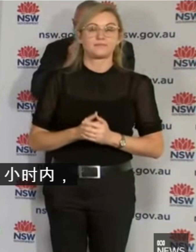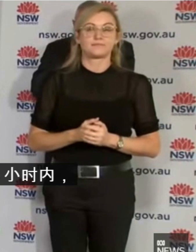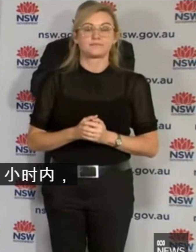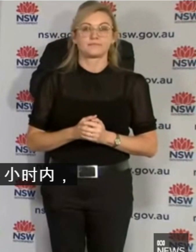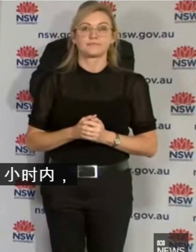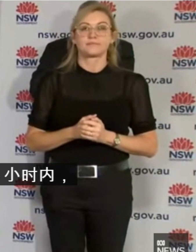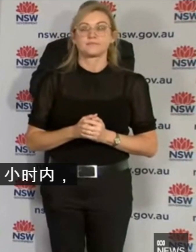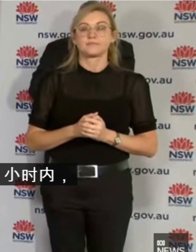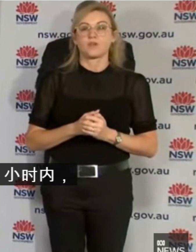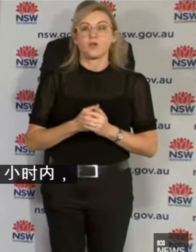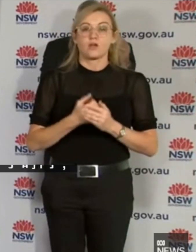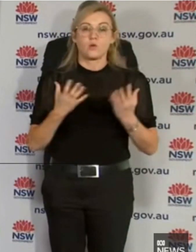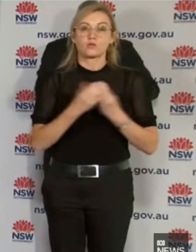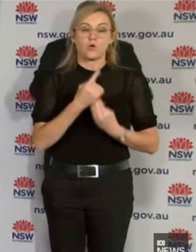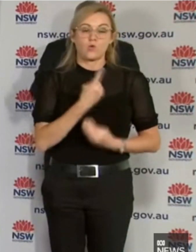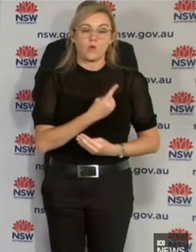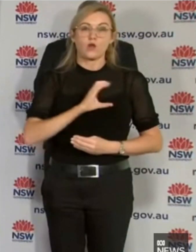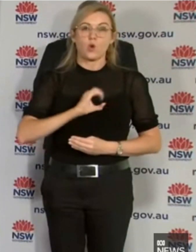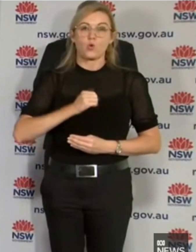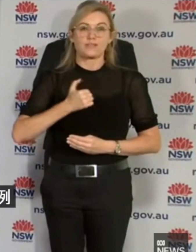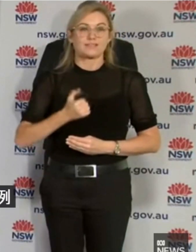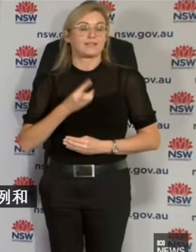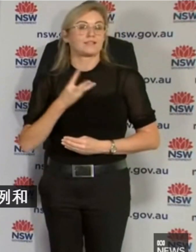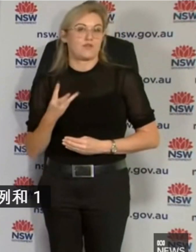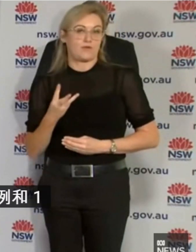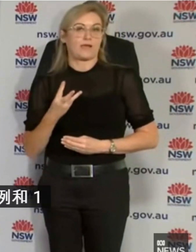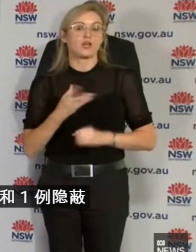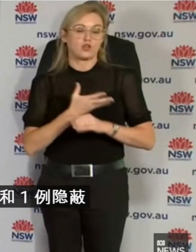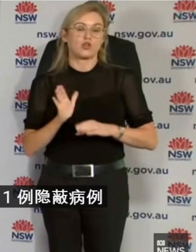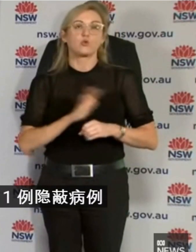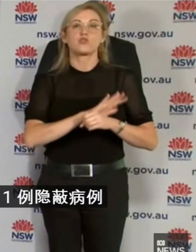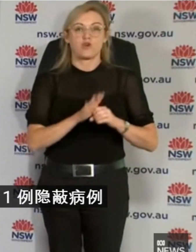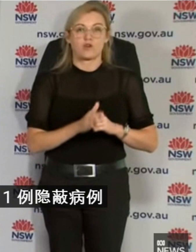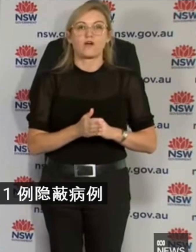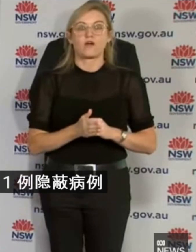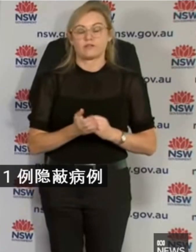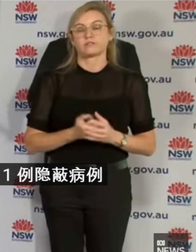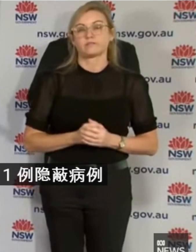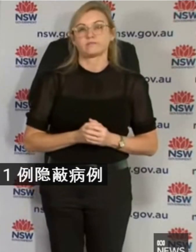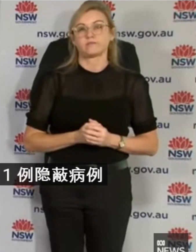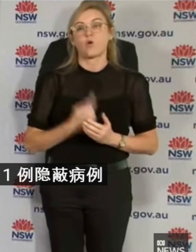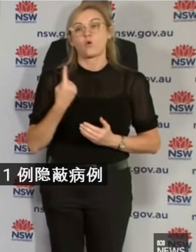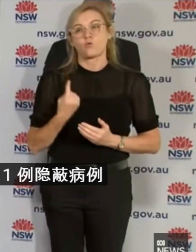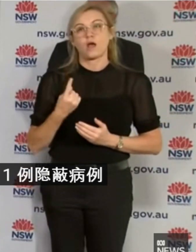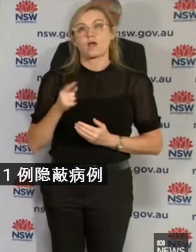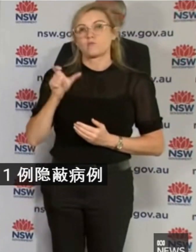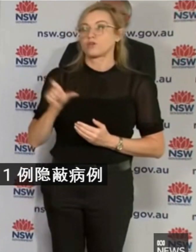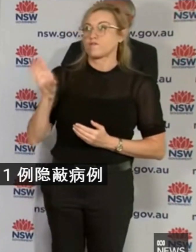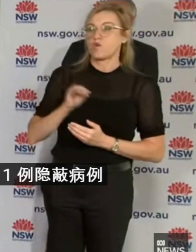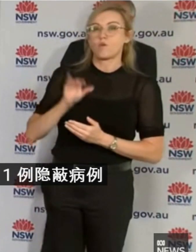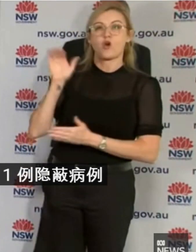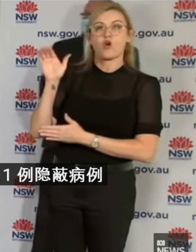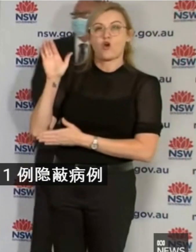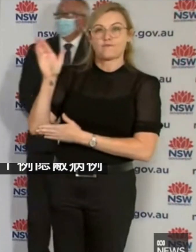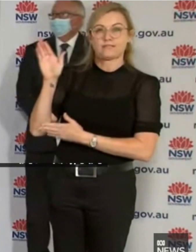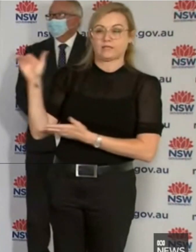night, we had 1,063 locally acquired cases of COVID-19 and one case overseas